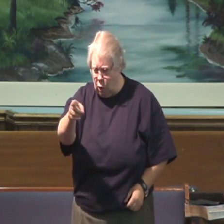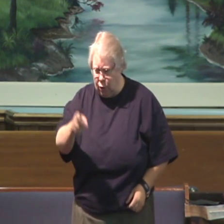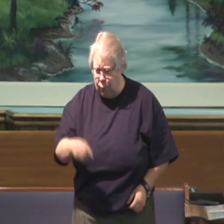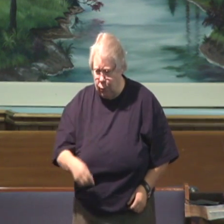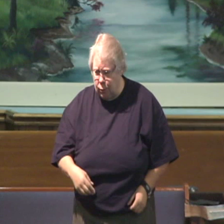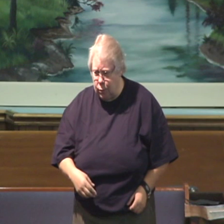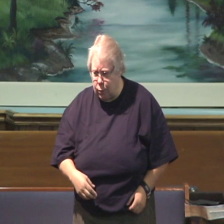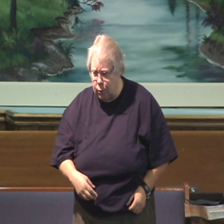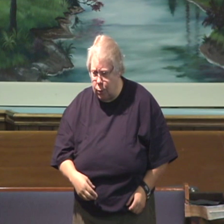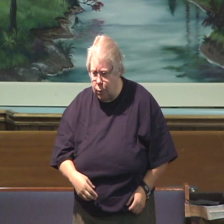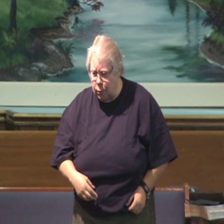are you?